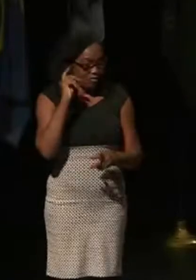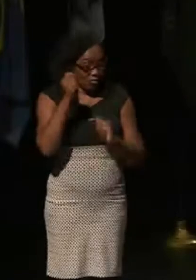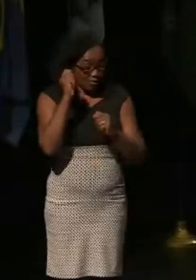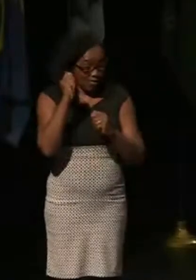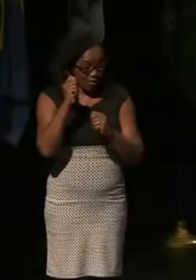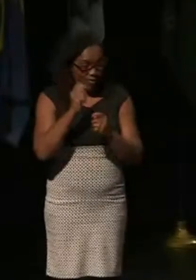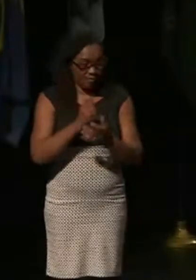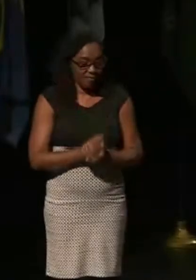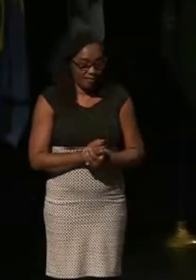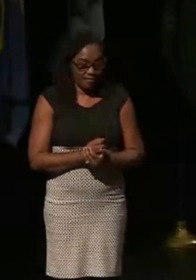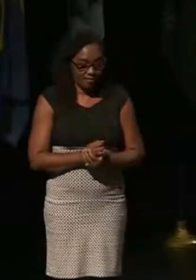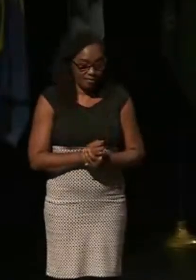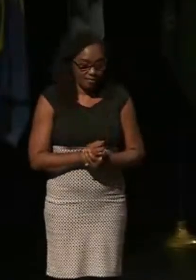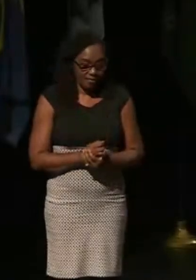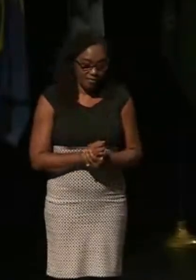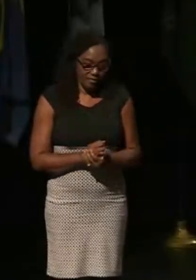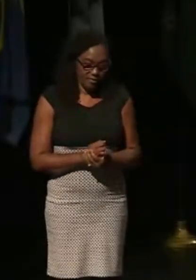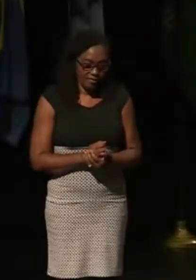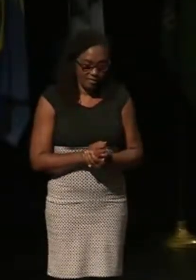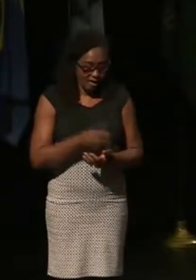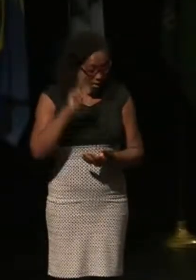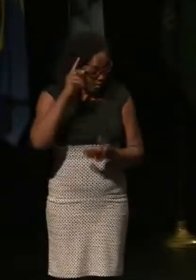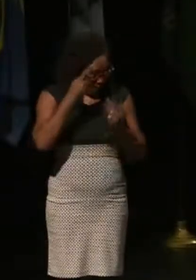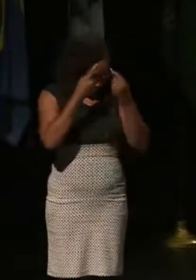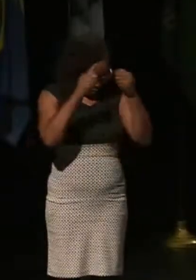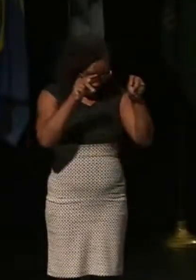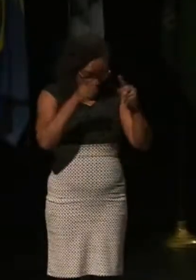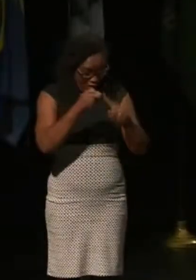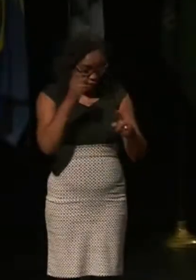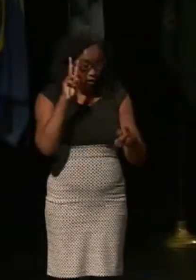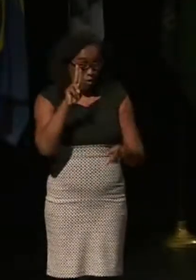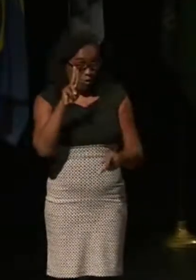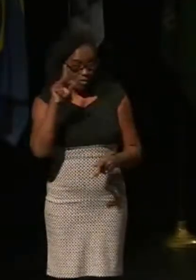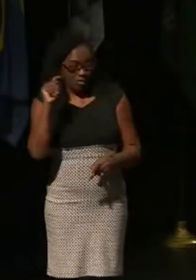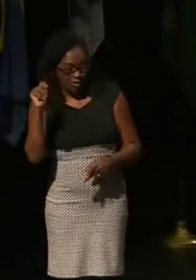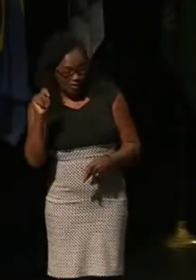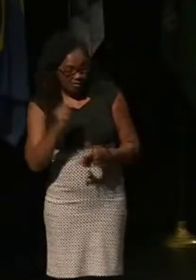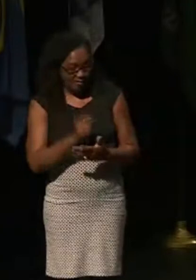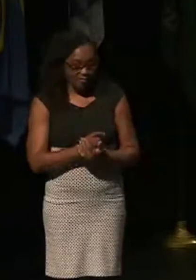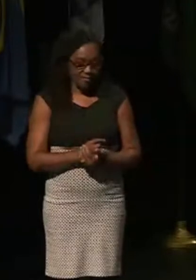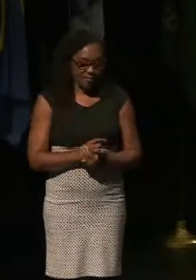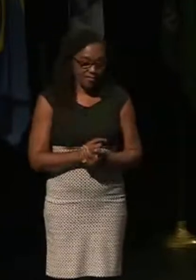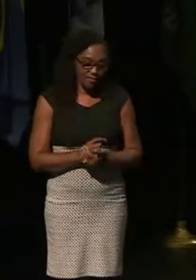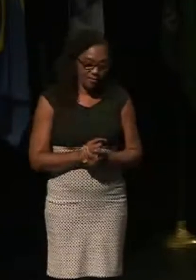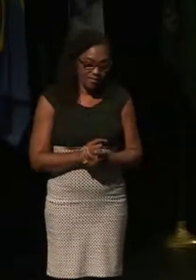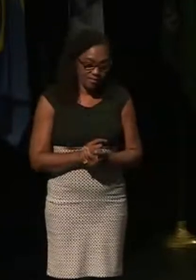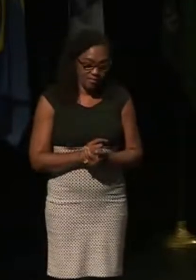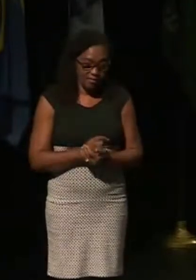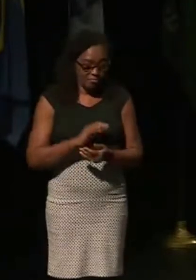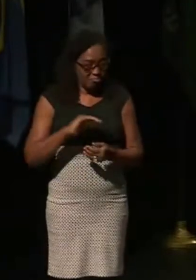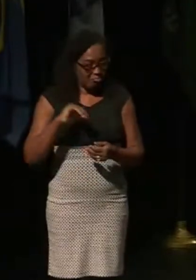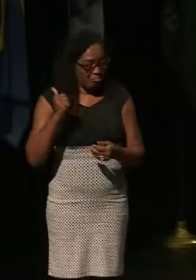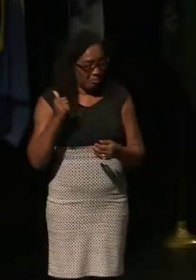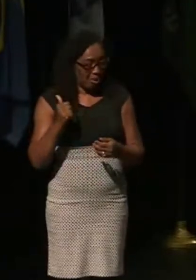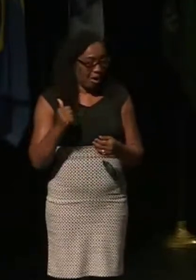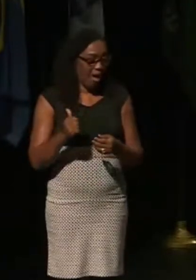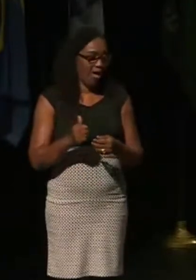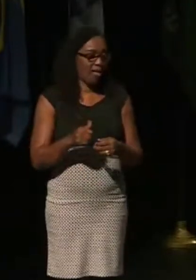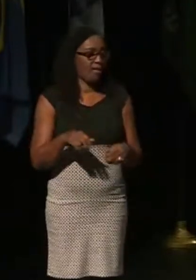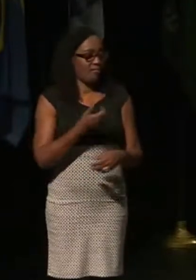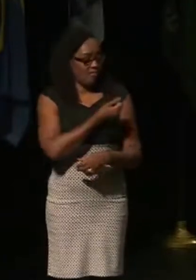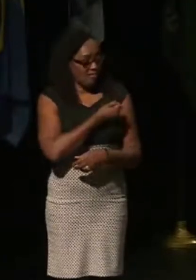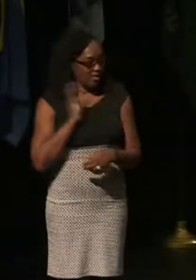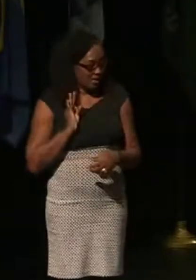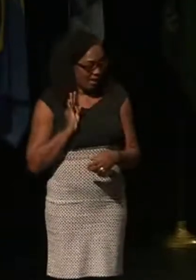UTT, Professor Prakash Prasad, President of UTT, Senior Academic and Corporate Staff of